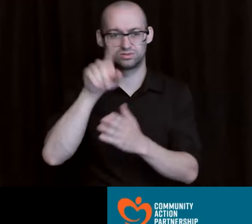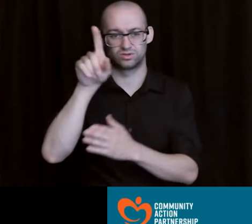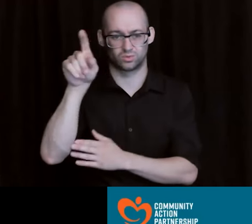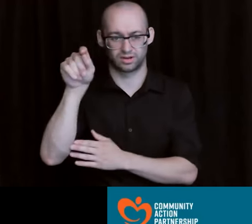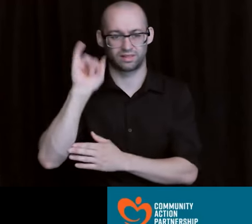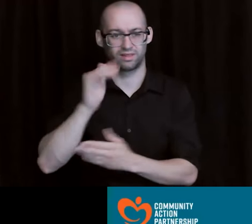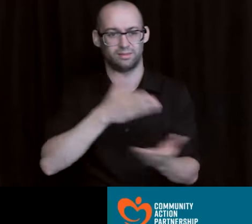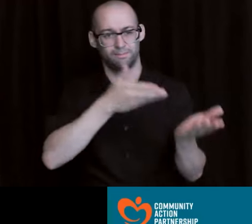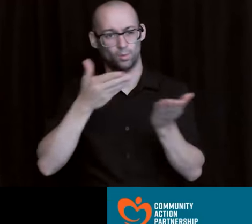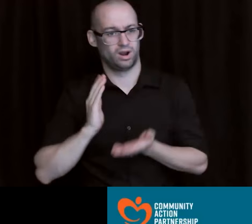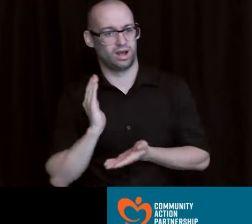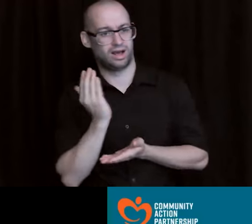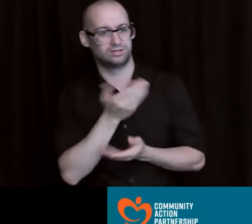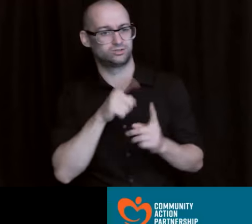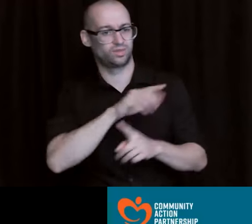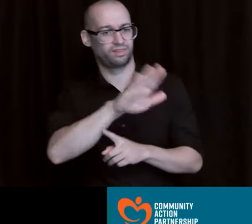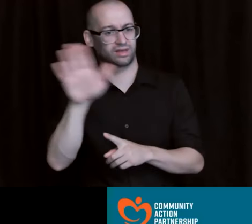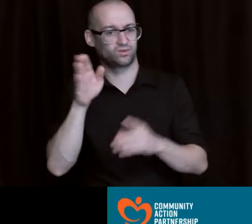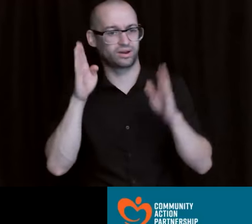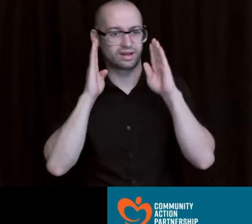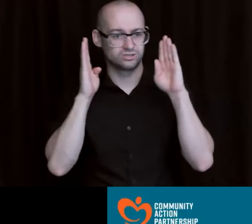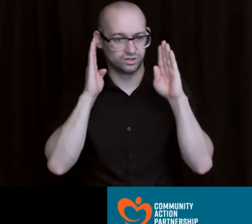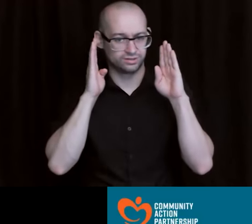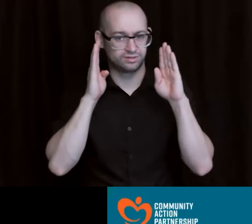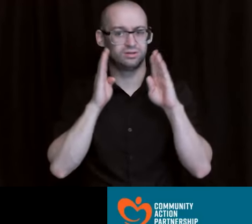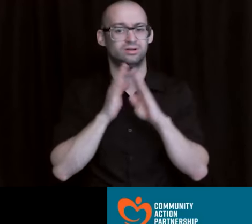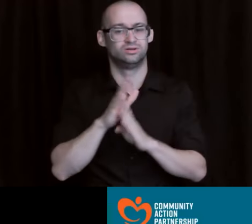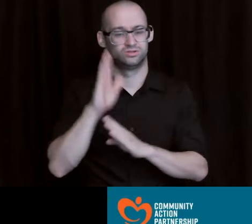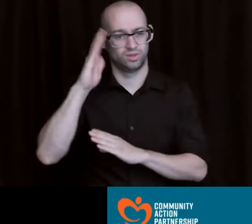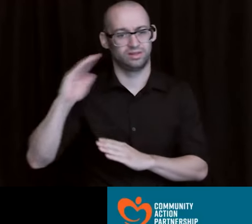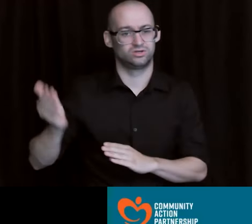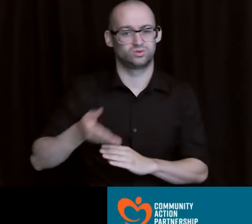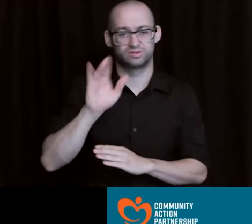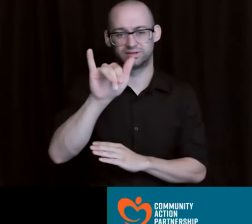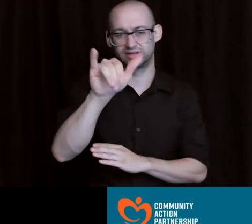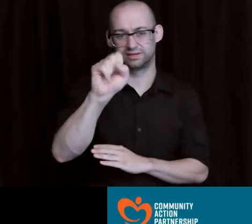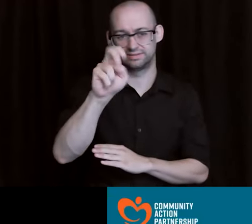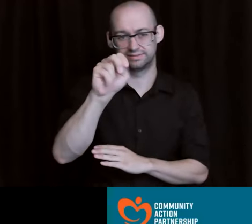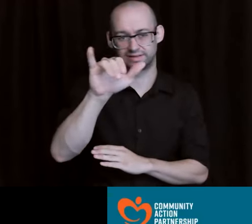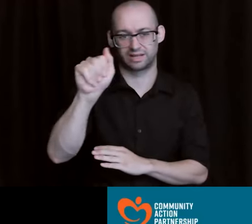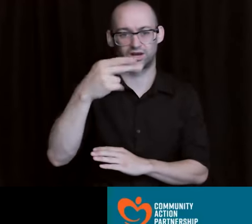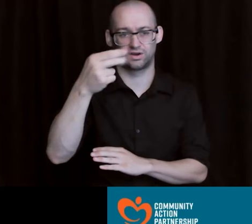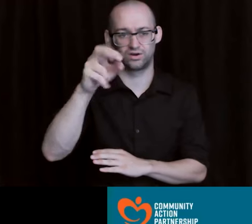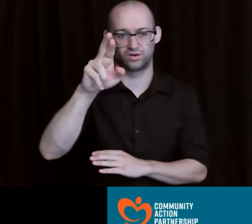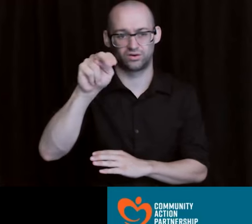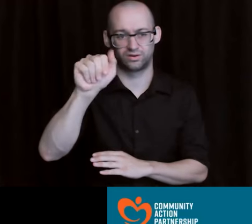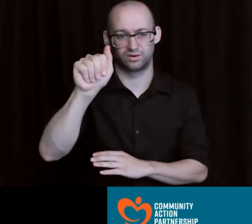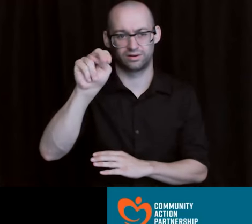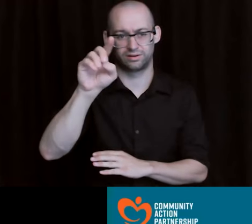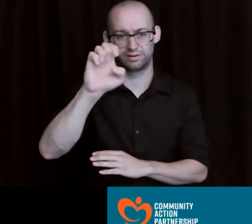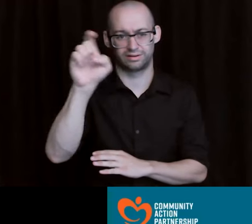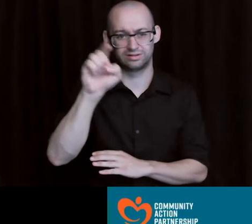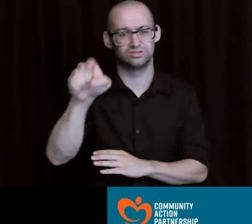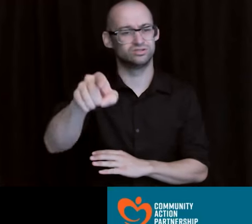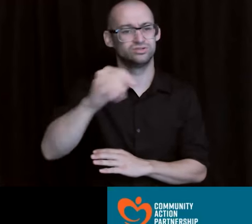to their attention. And so I'm going to introduce Yesenia Hernandez, our senior planner, who's going to give a little bit